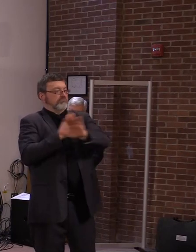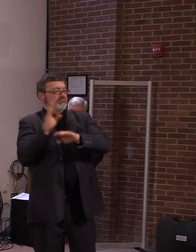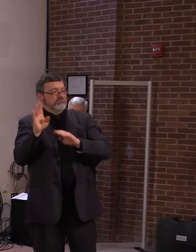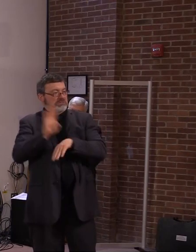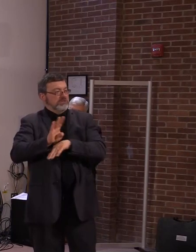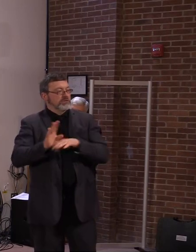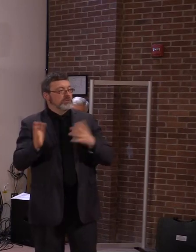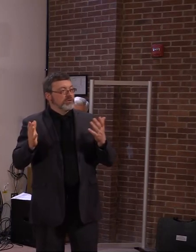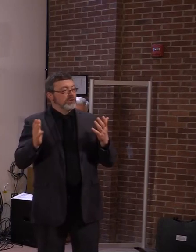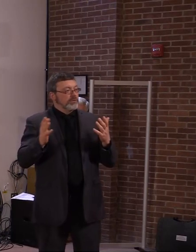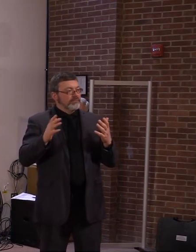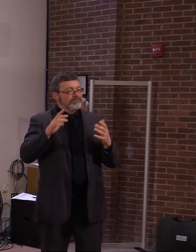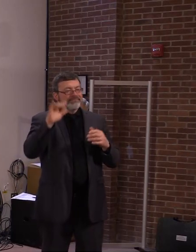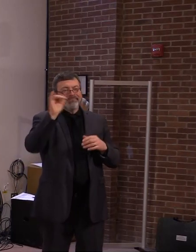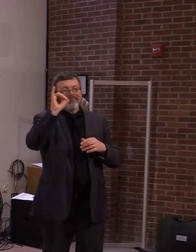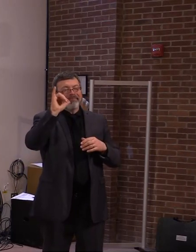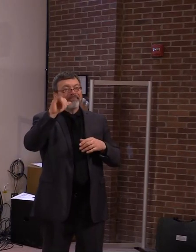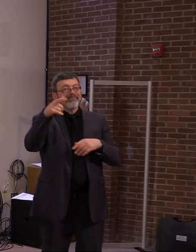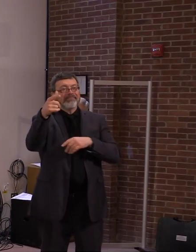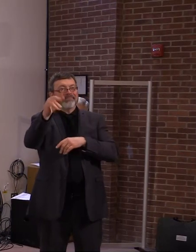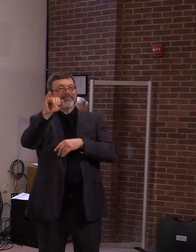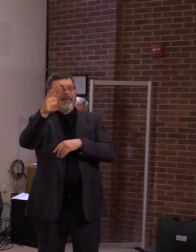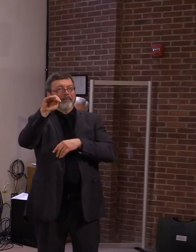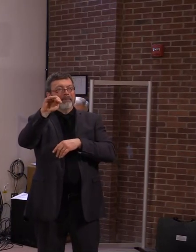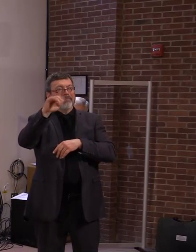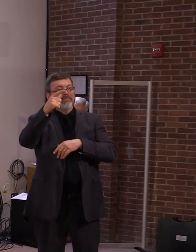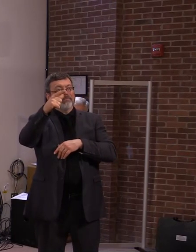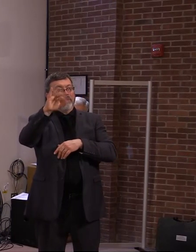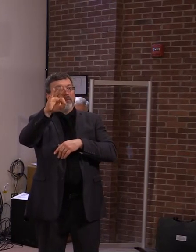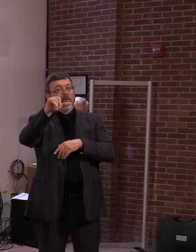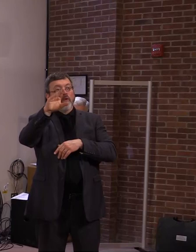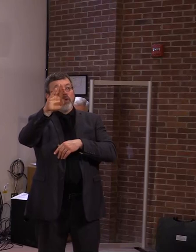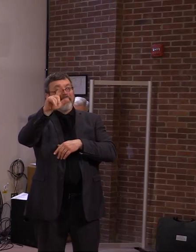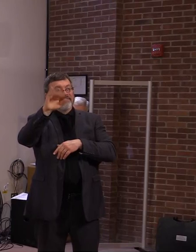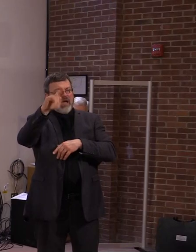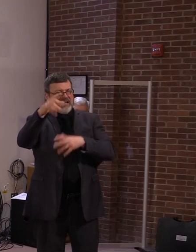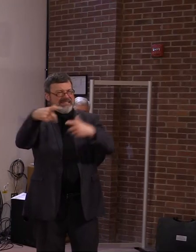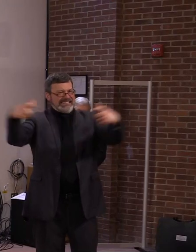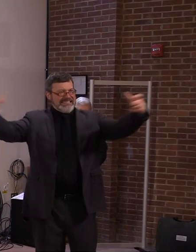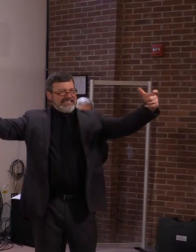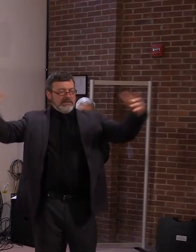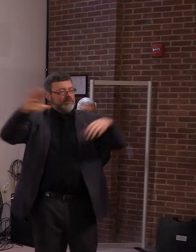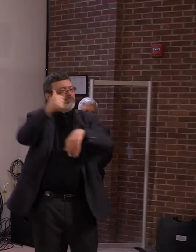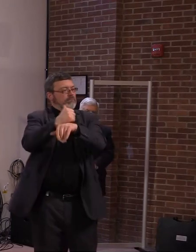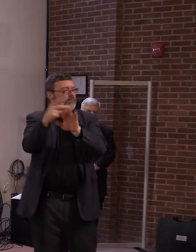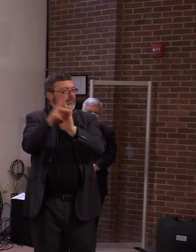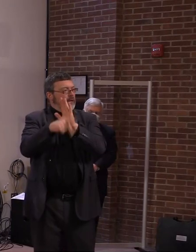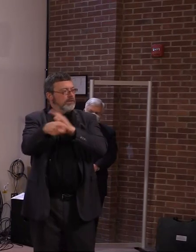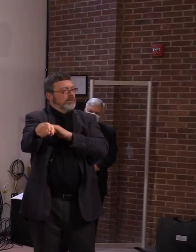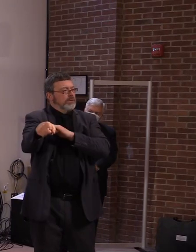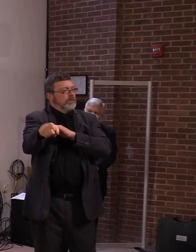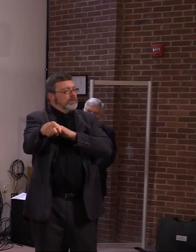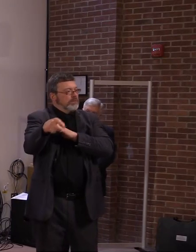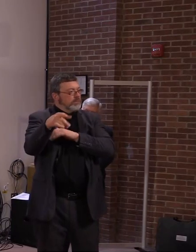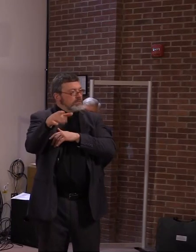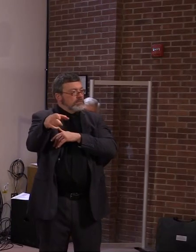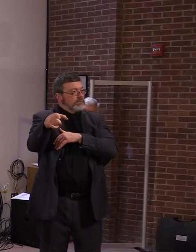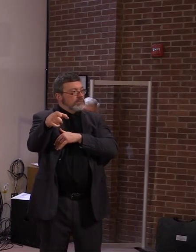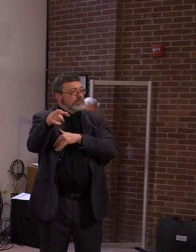instance, today is requiring all their employees to be fully vaccinated by, I think it's